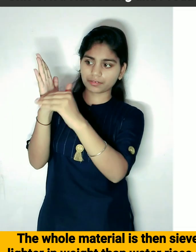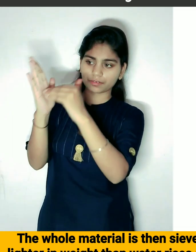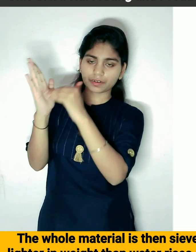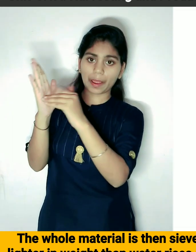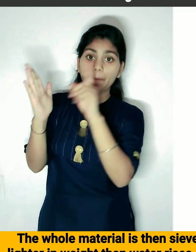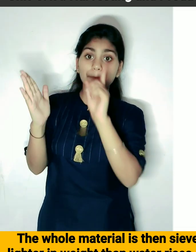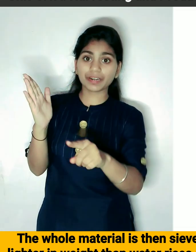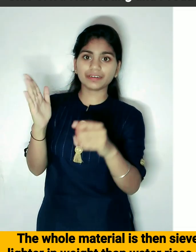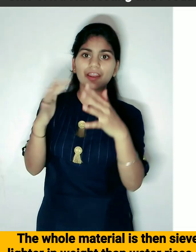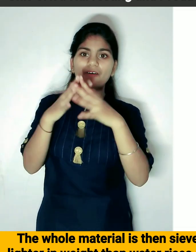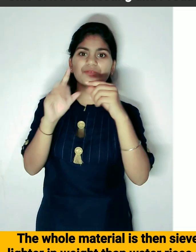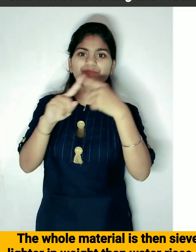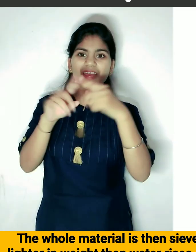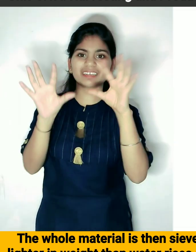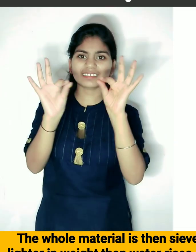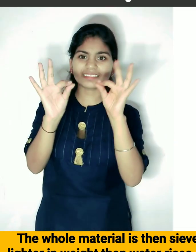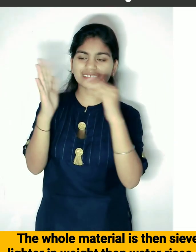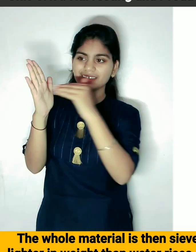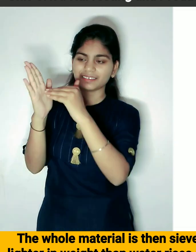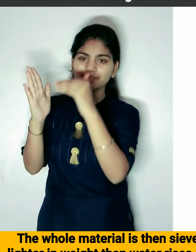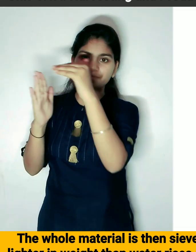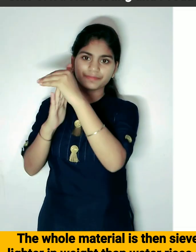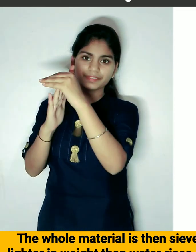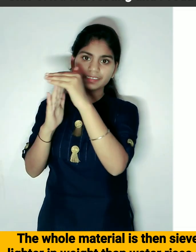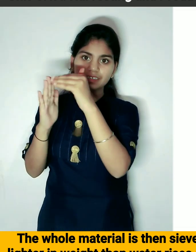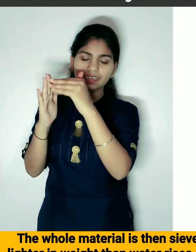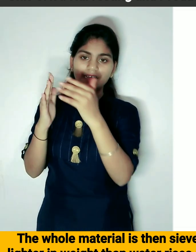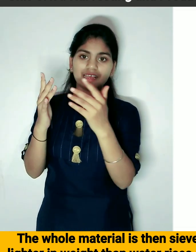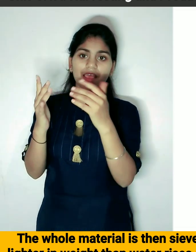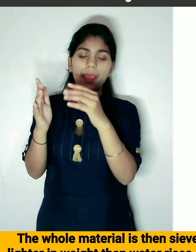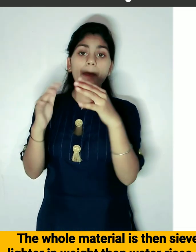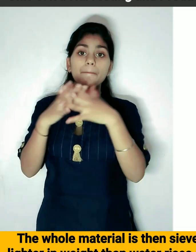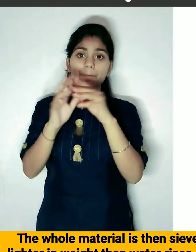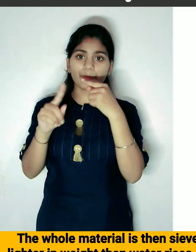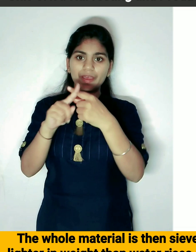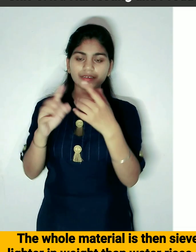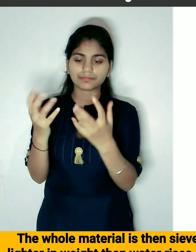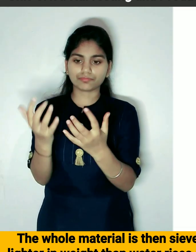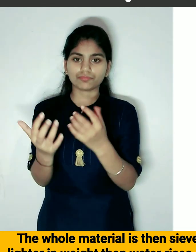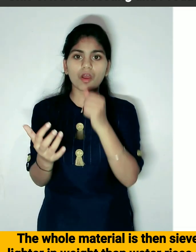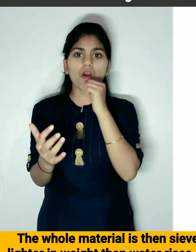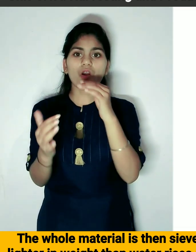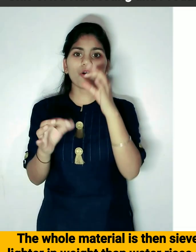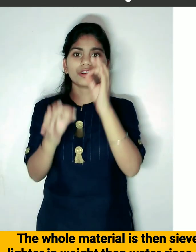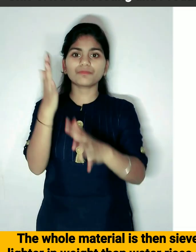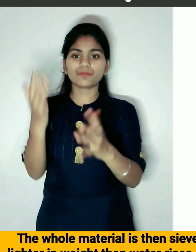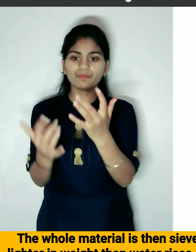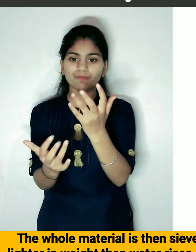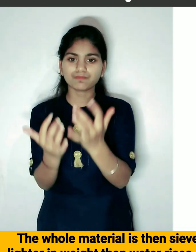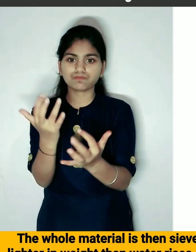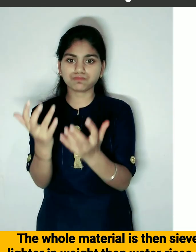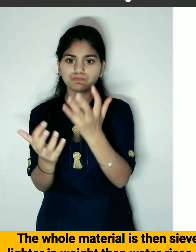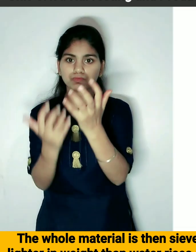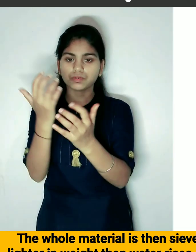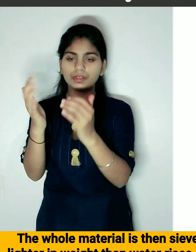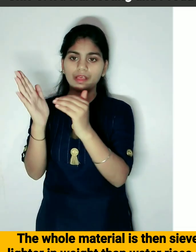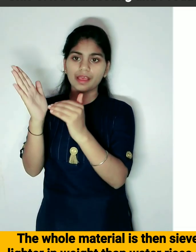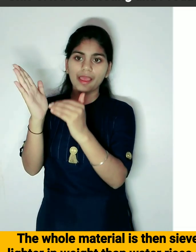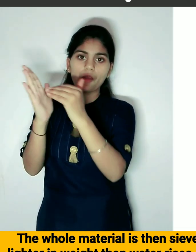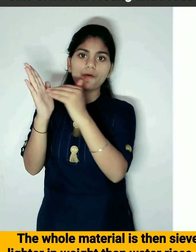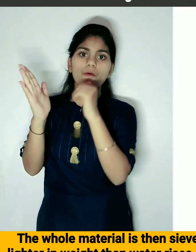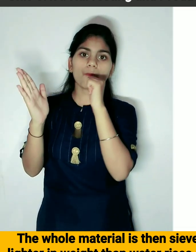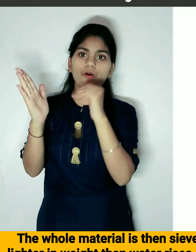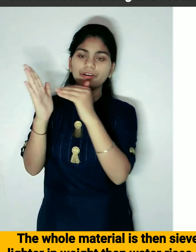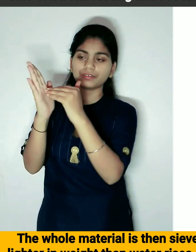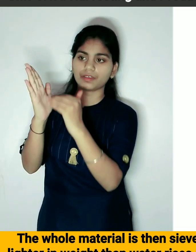water rises above the water surface. Let wax solidify overnight and